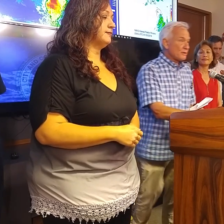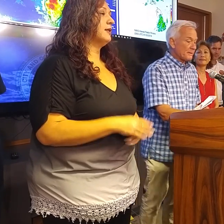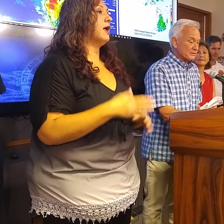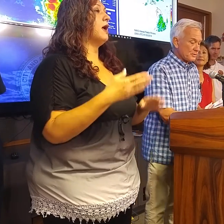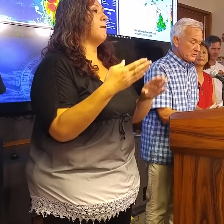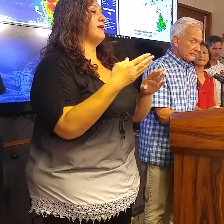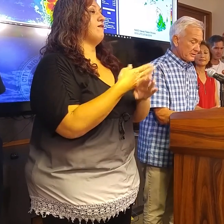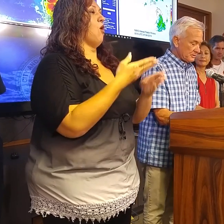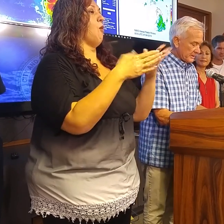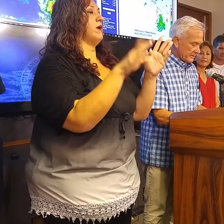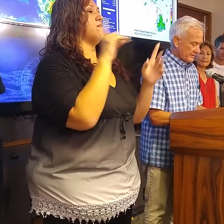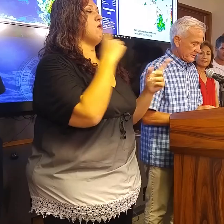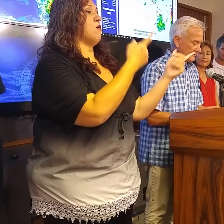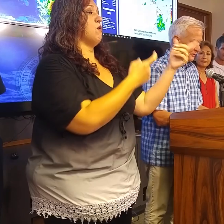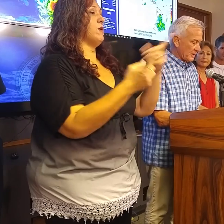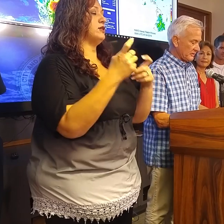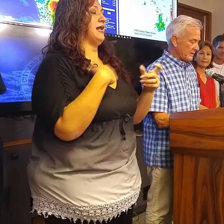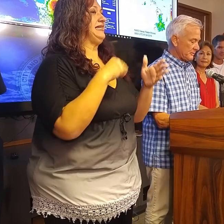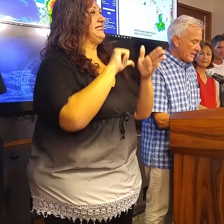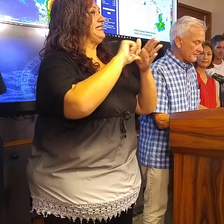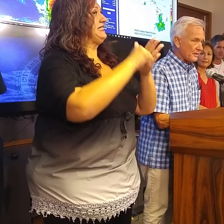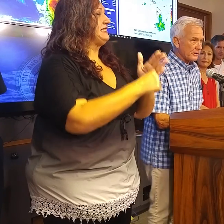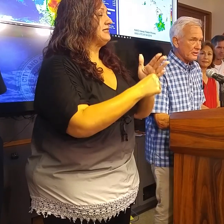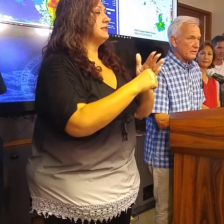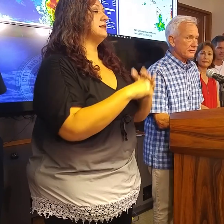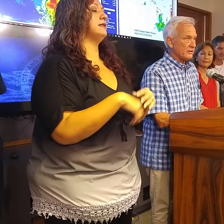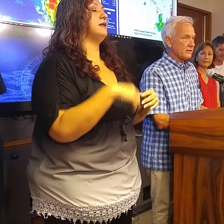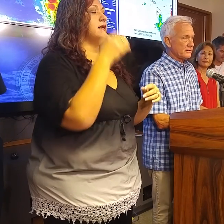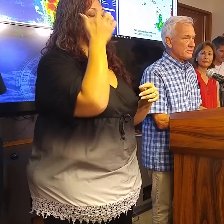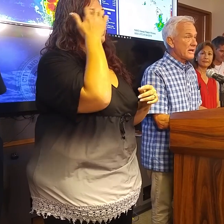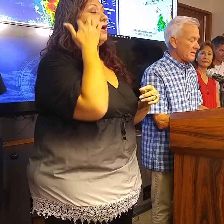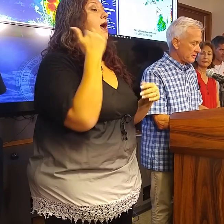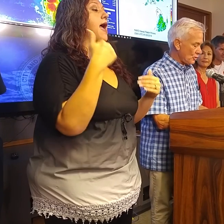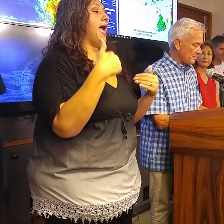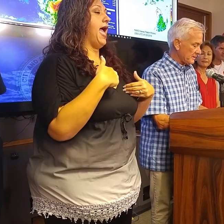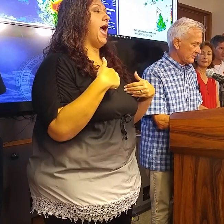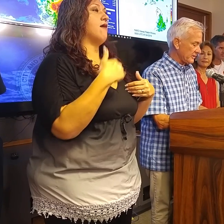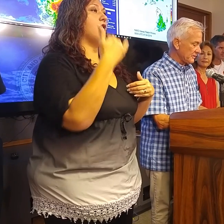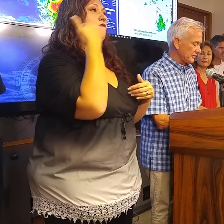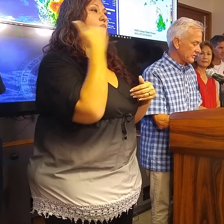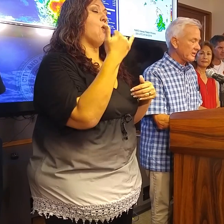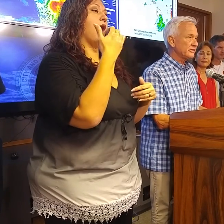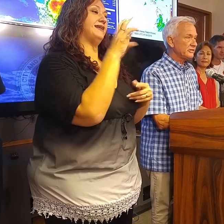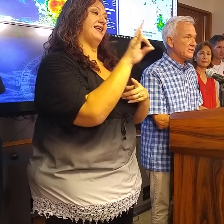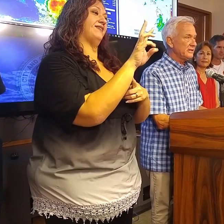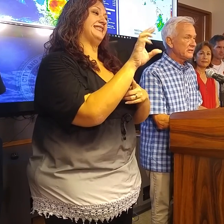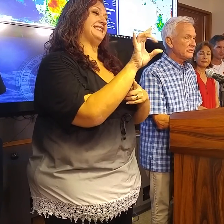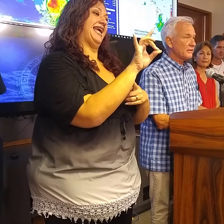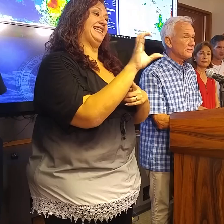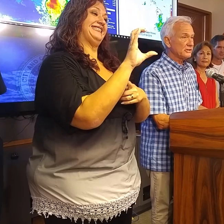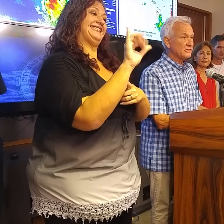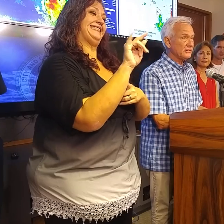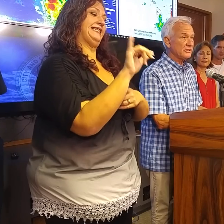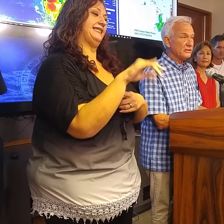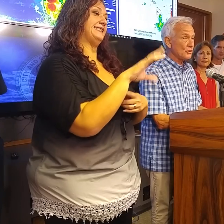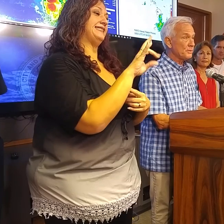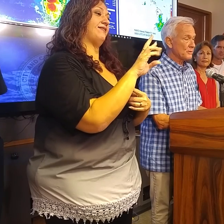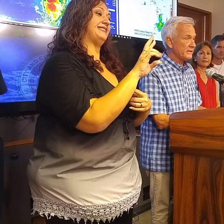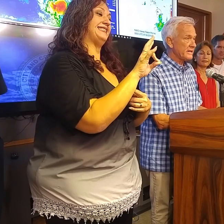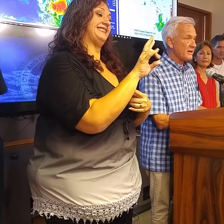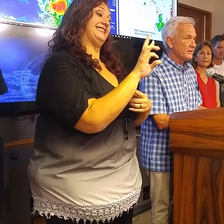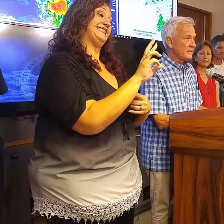Before I open up to questions, I do want to emphasize again, we have our hotline open. That's 768-CITY, 768-CITY.